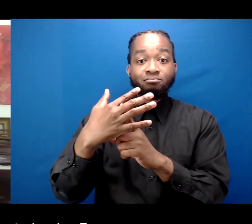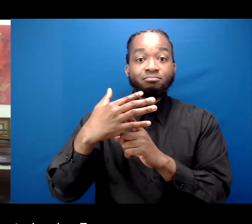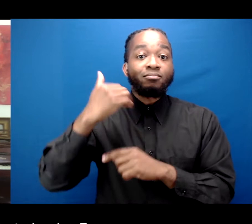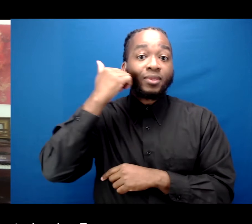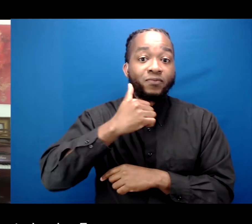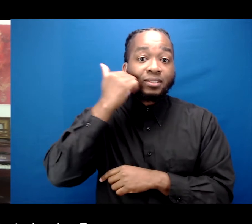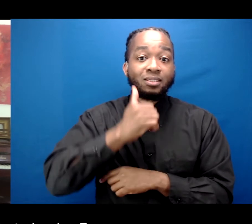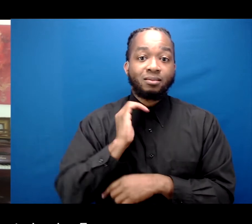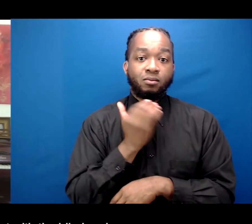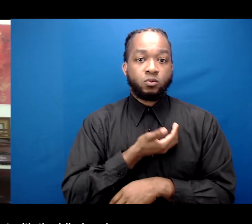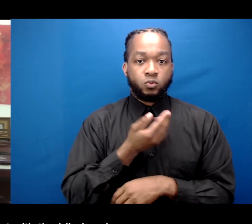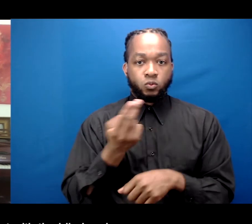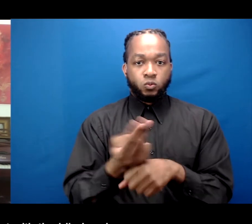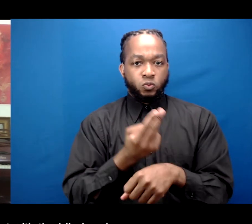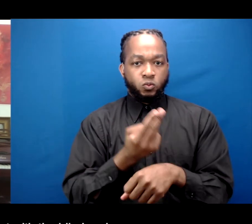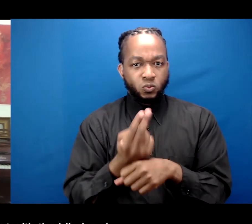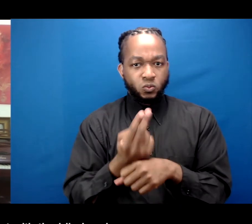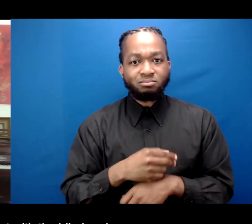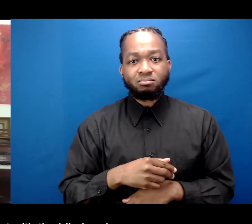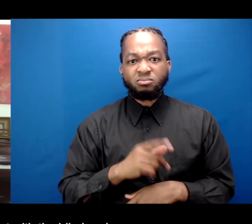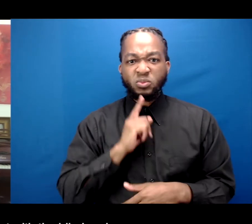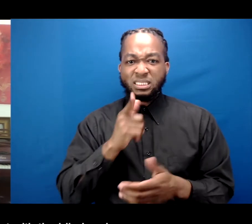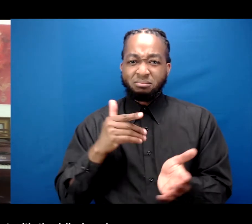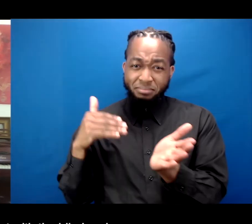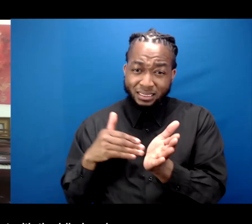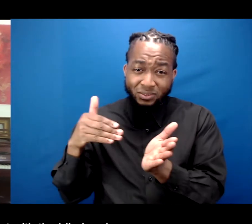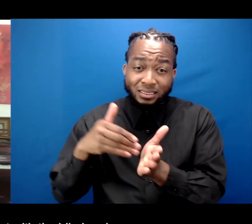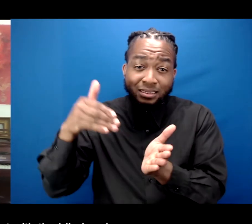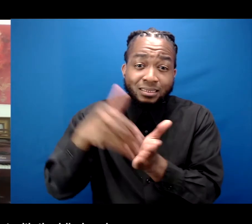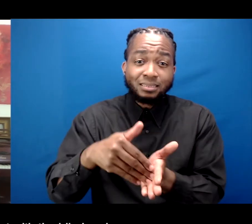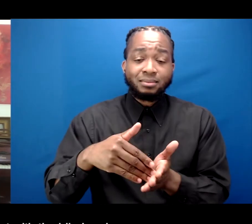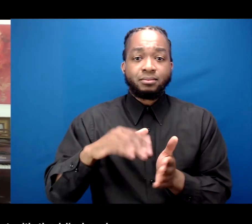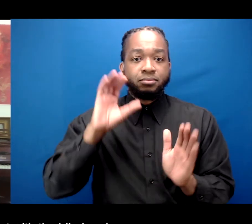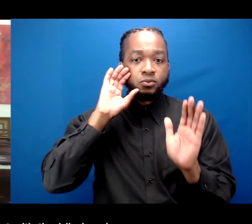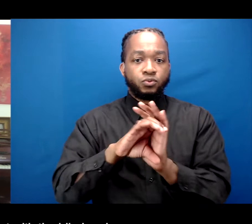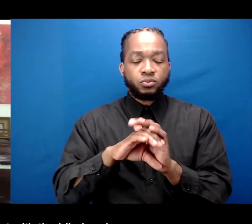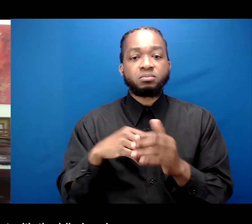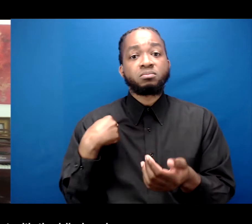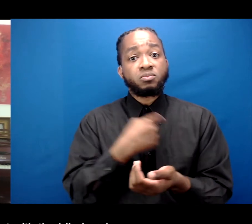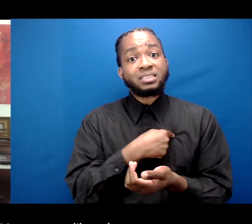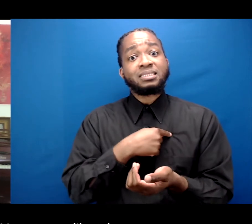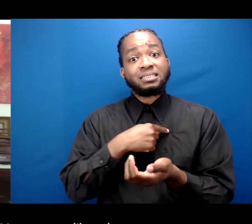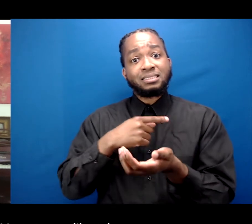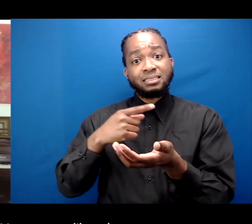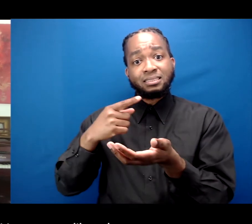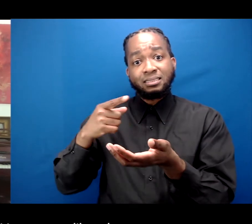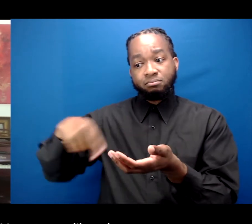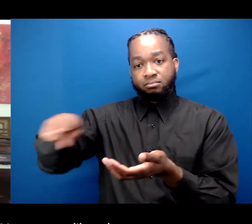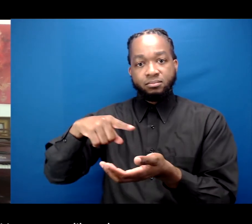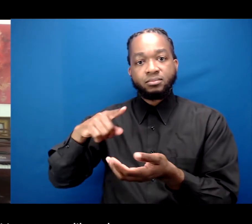photos. Through research and engagement with the blind and visually impaired community, we found that screen